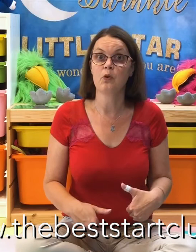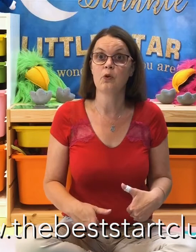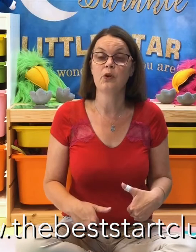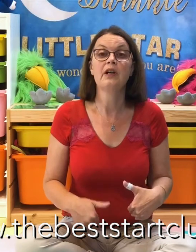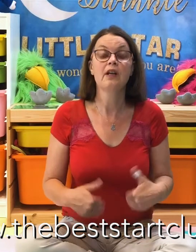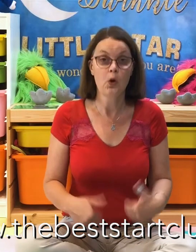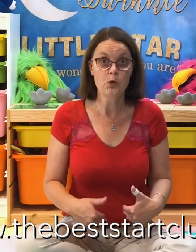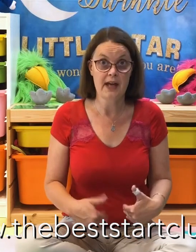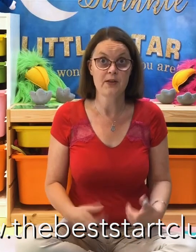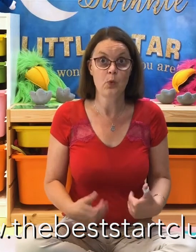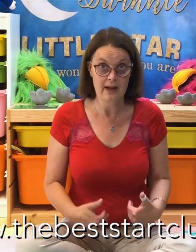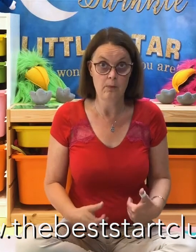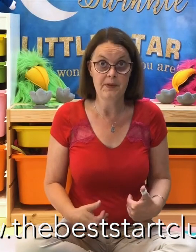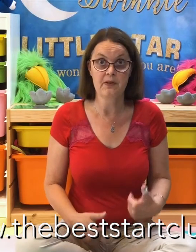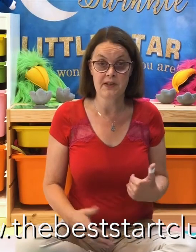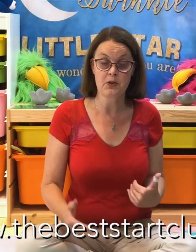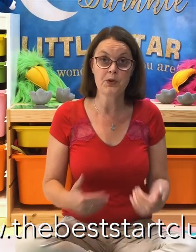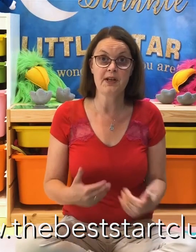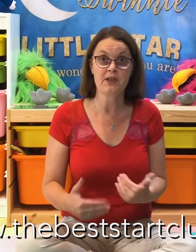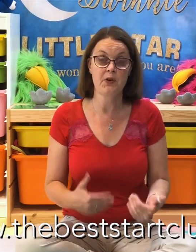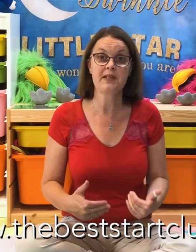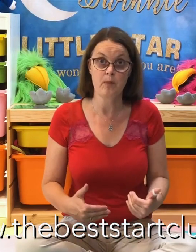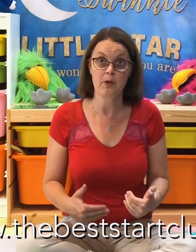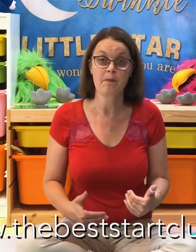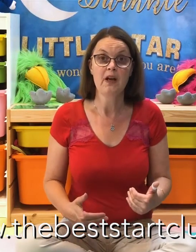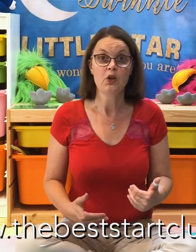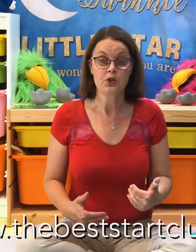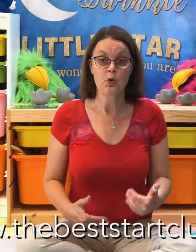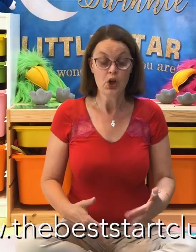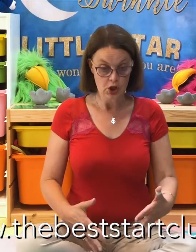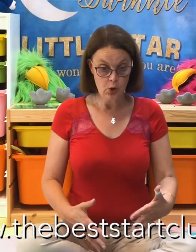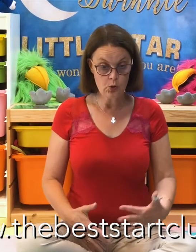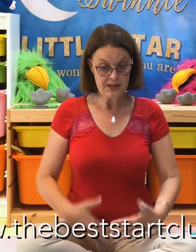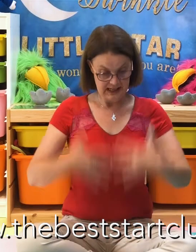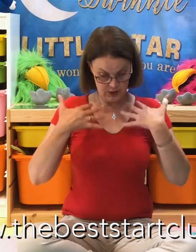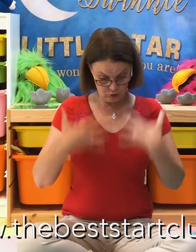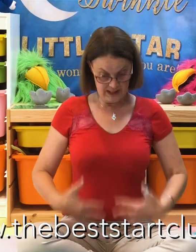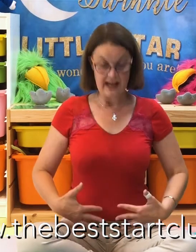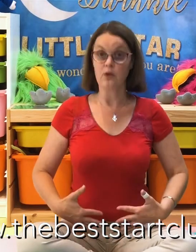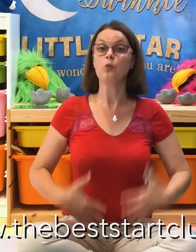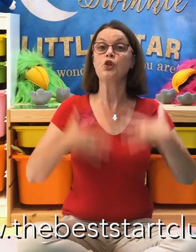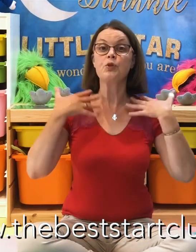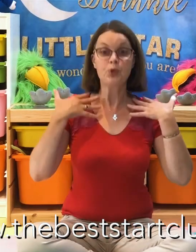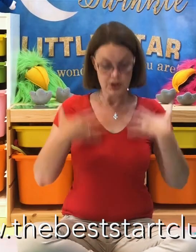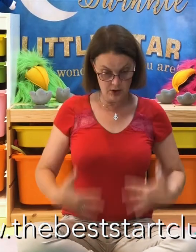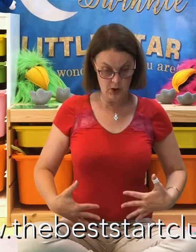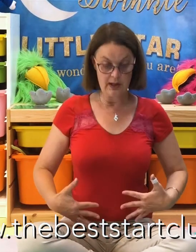for close as well, because those signs are very similar. So close is straight down. We're just putting on our